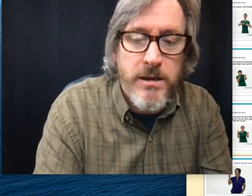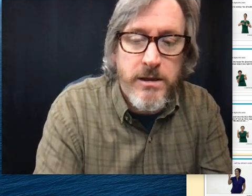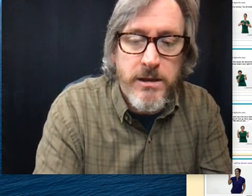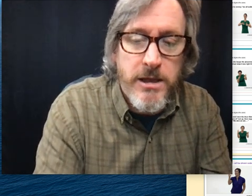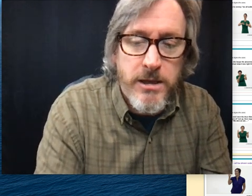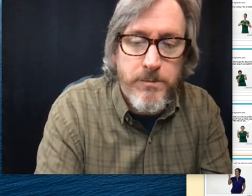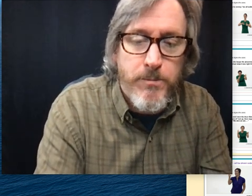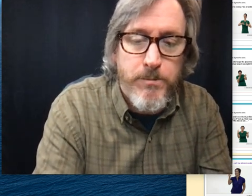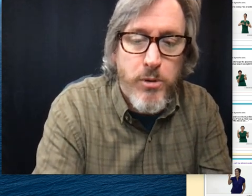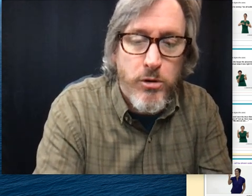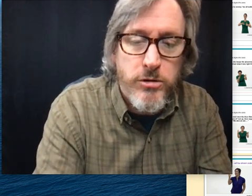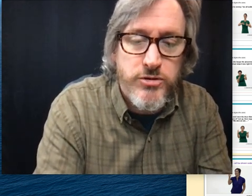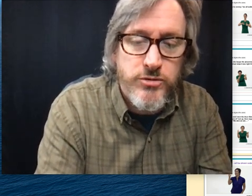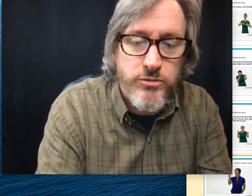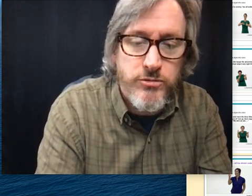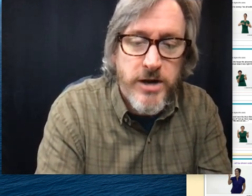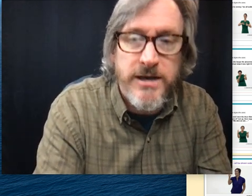Family